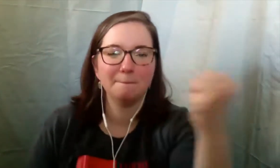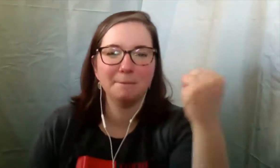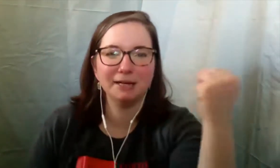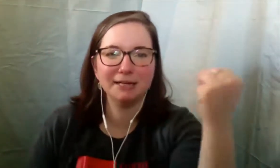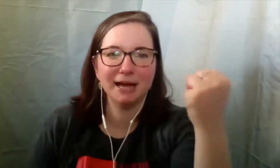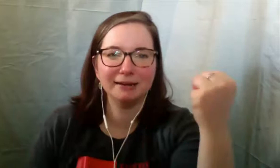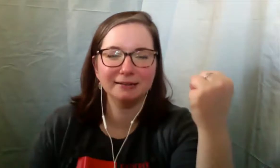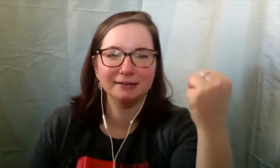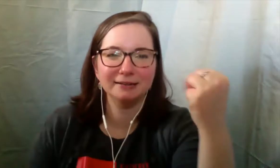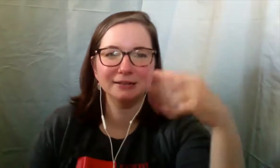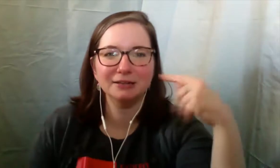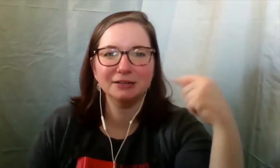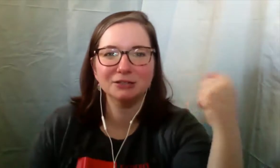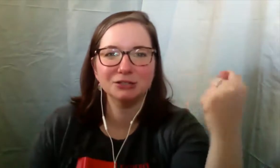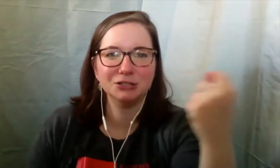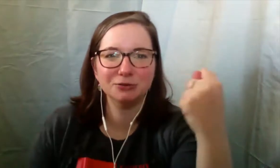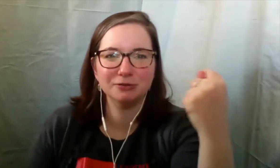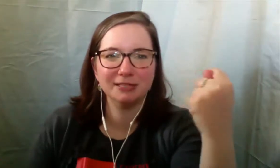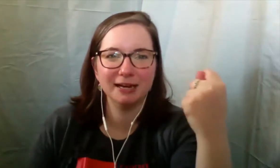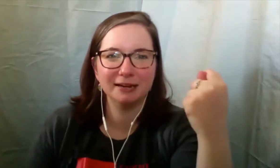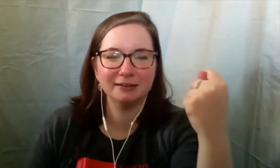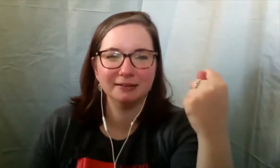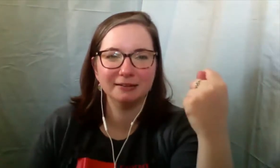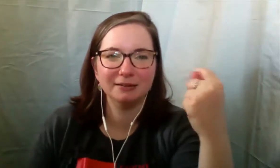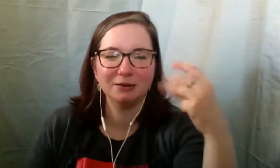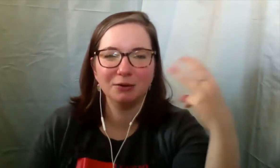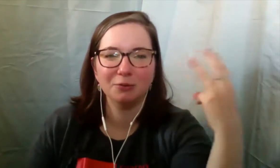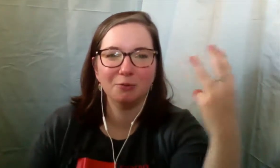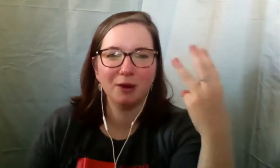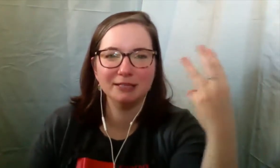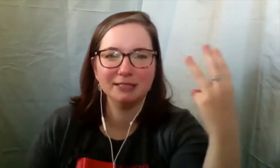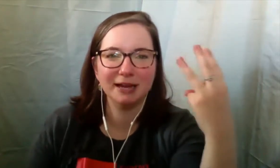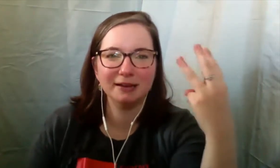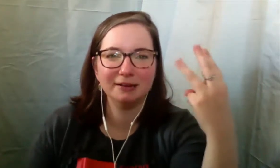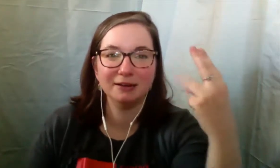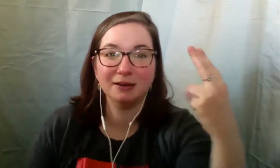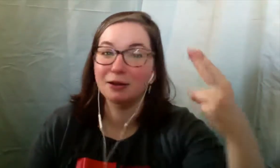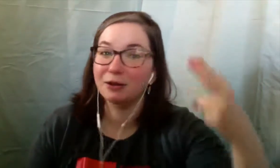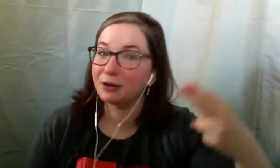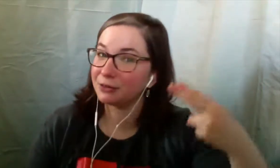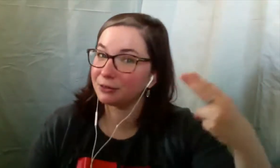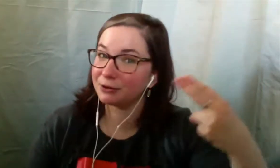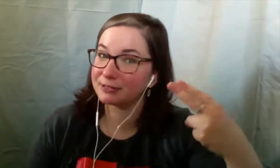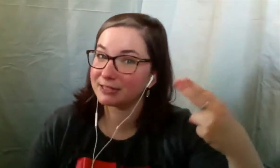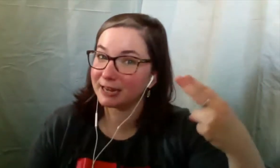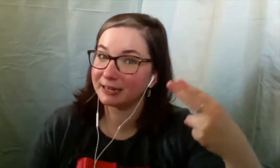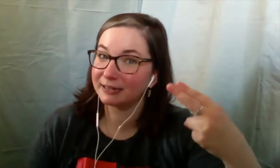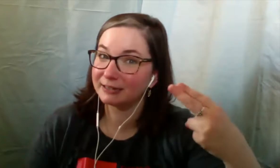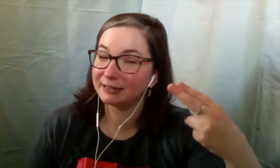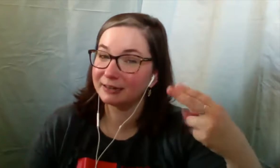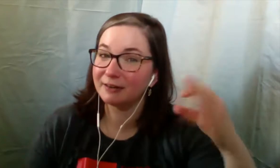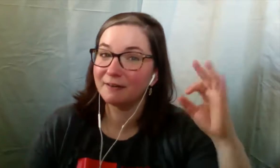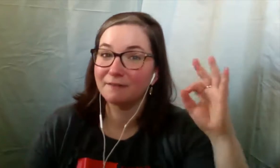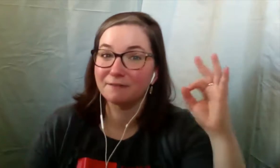Monday, Tuesday, Wednesday, Thursday,